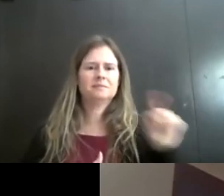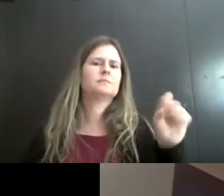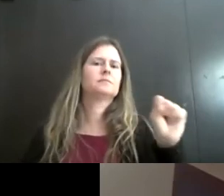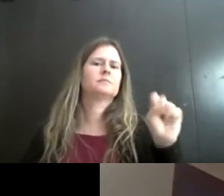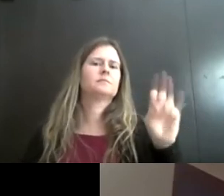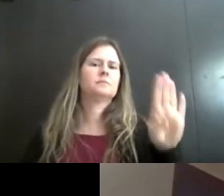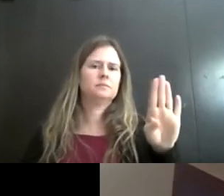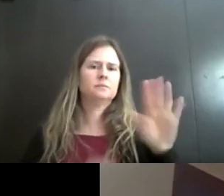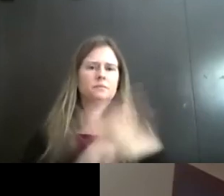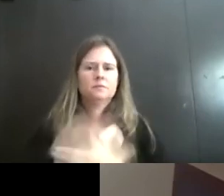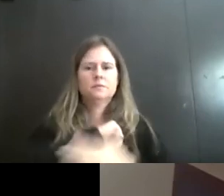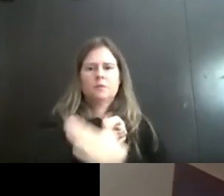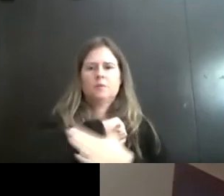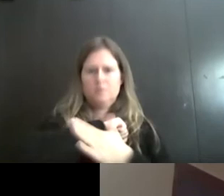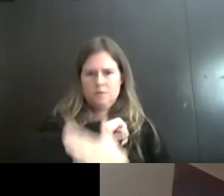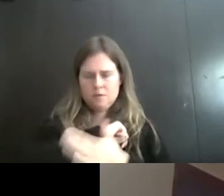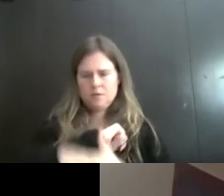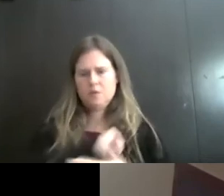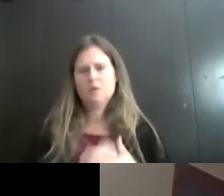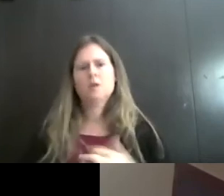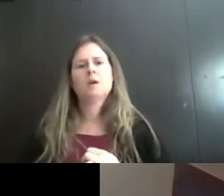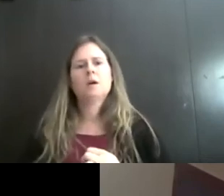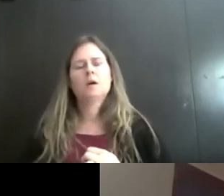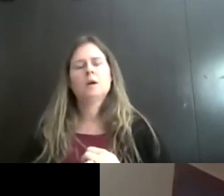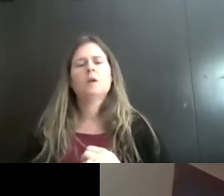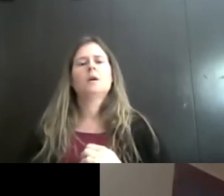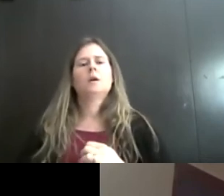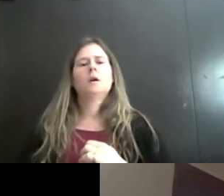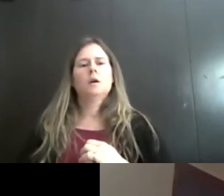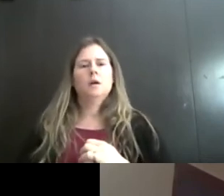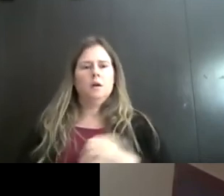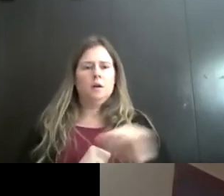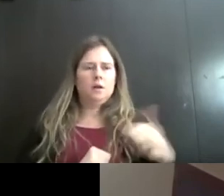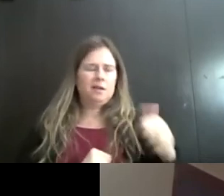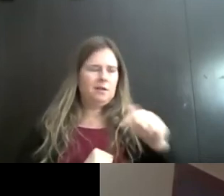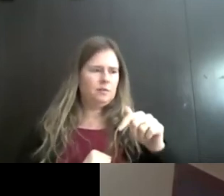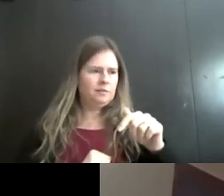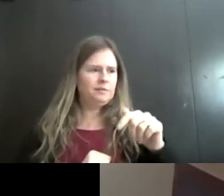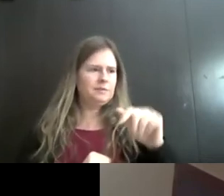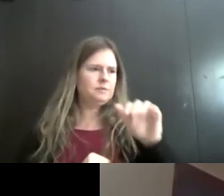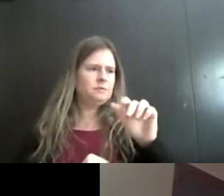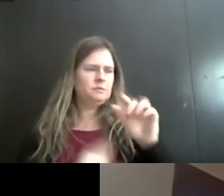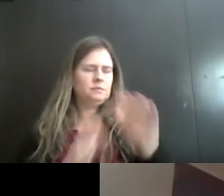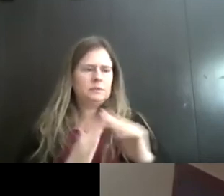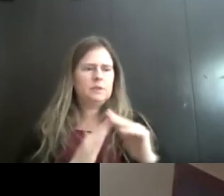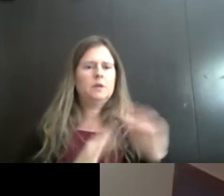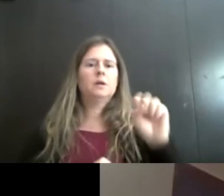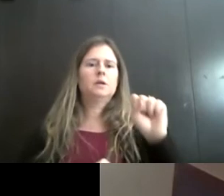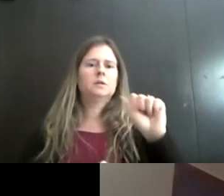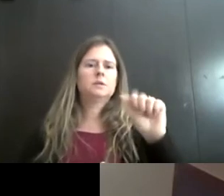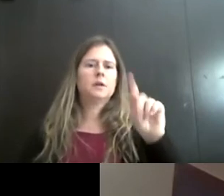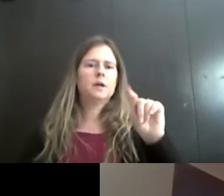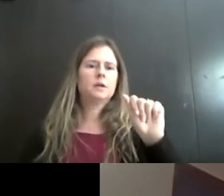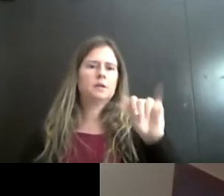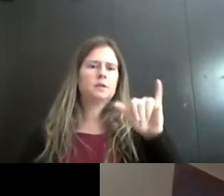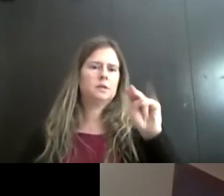close to you guys. And you know, like I said, that's once again, that's Santa Ynez. And